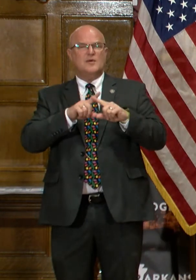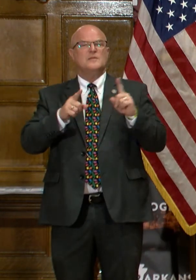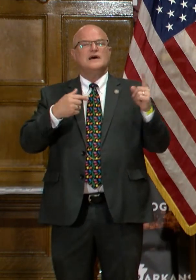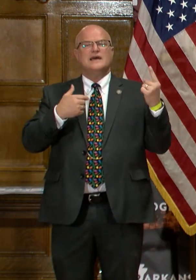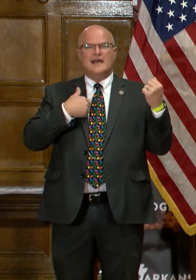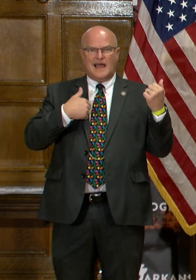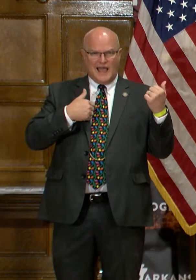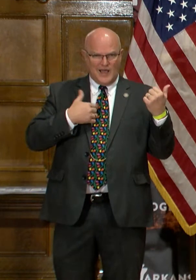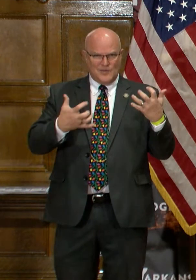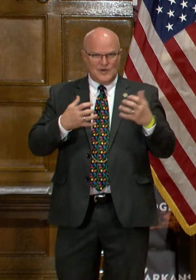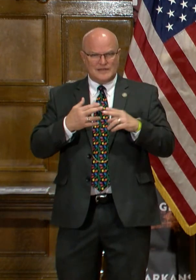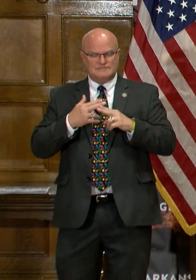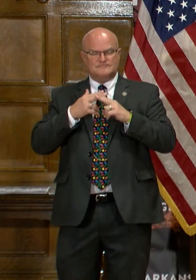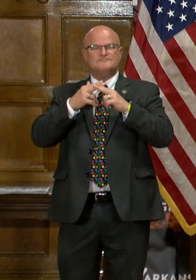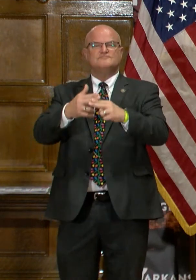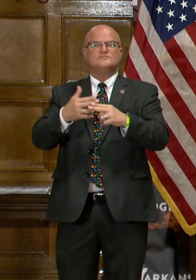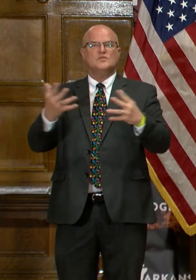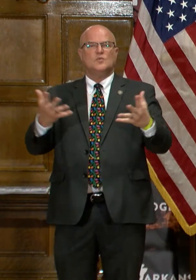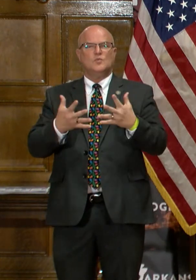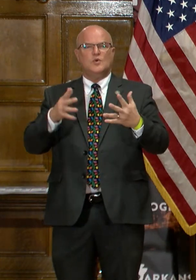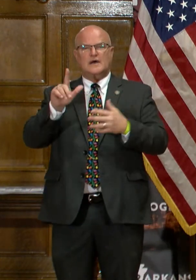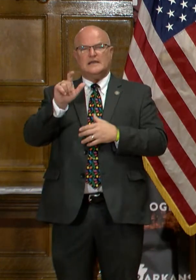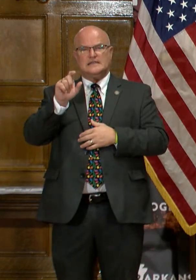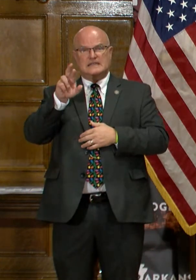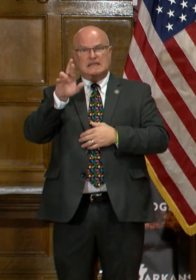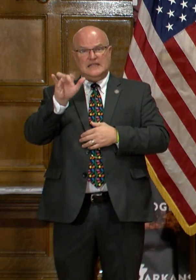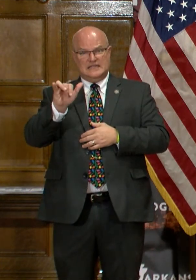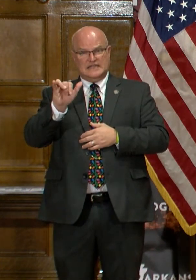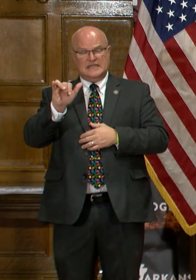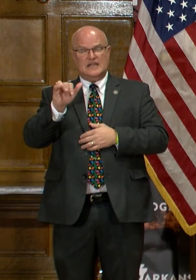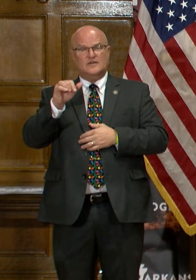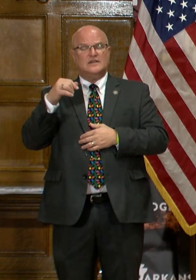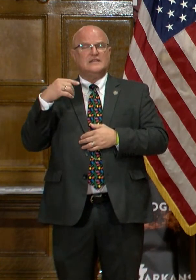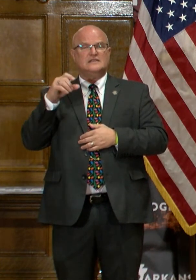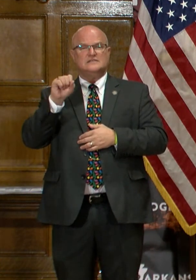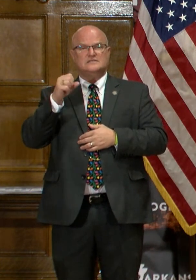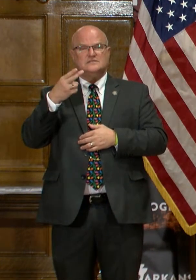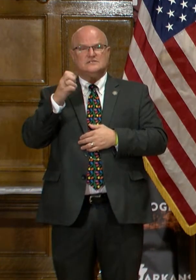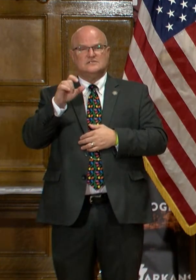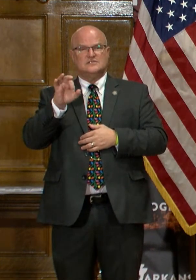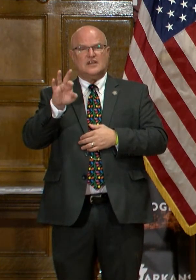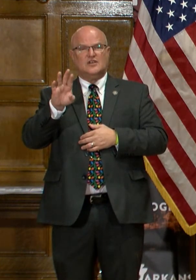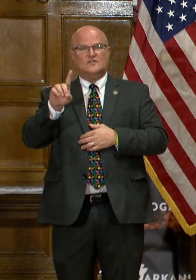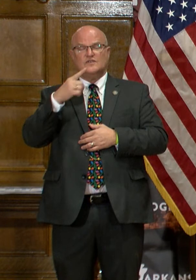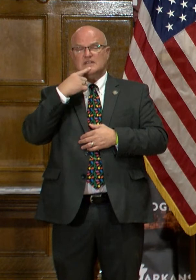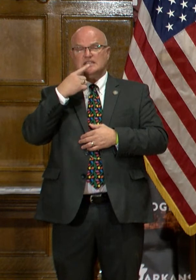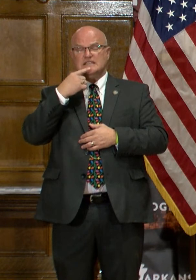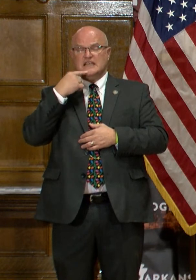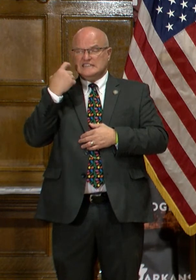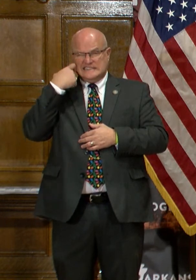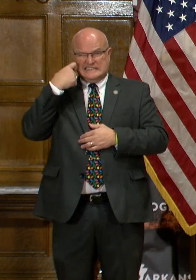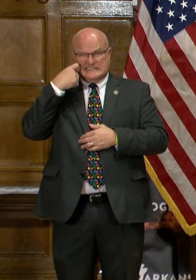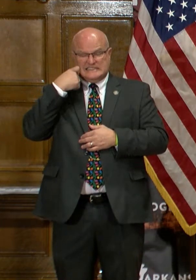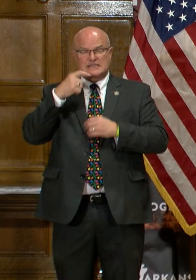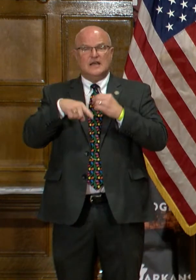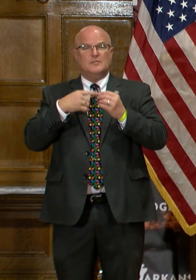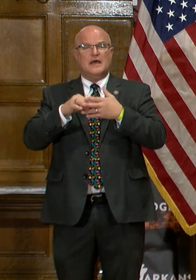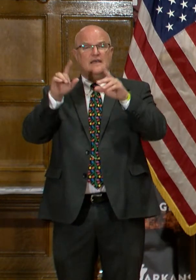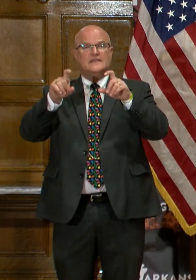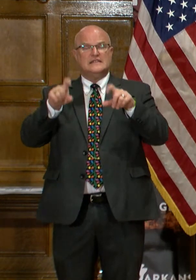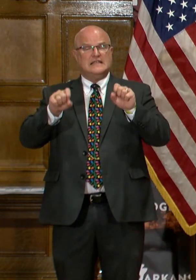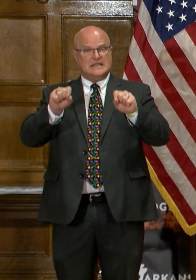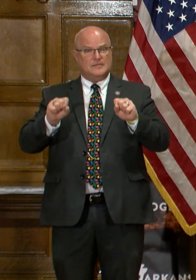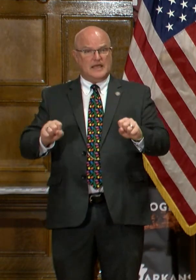but I would refer you back to what Larry Shackelford at Washington Regional Medical Center said earlier about their